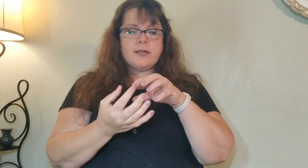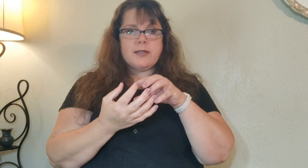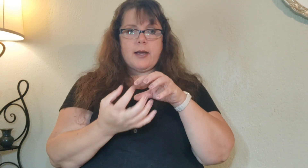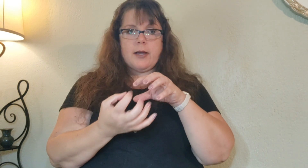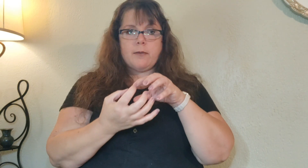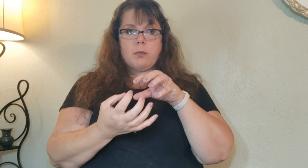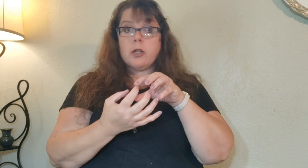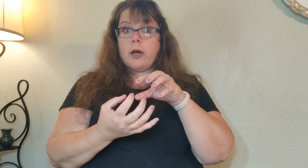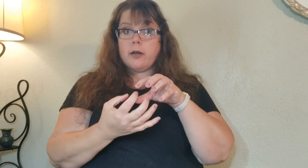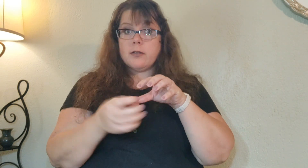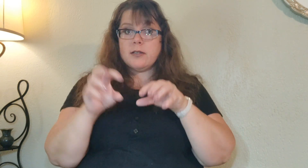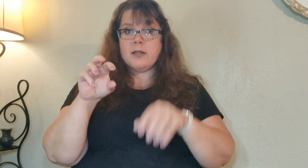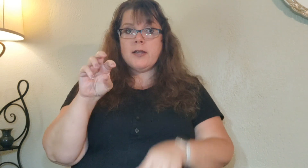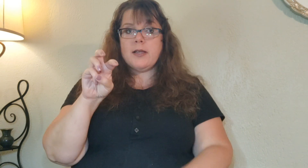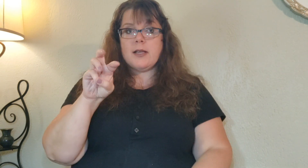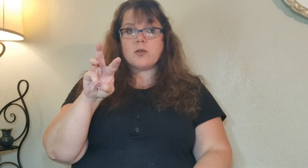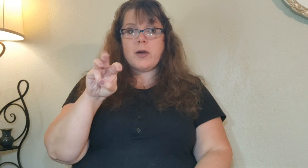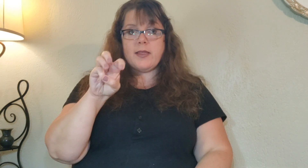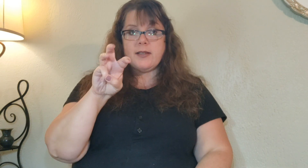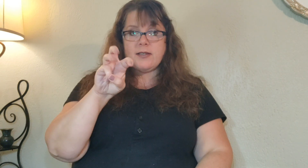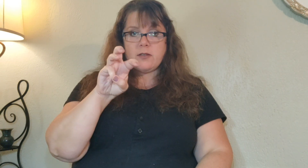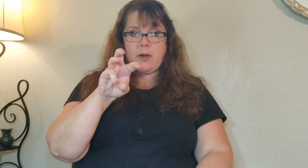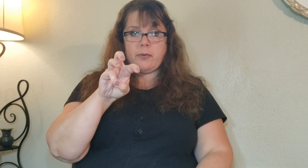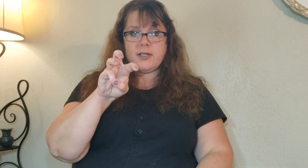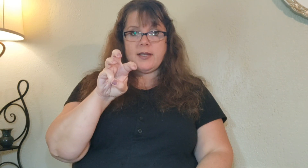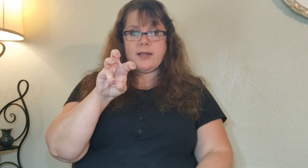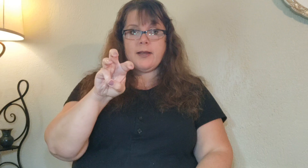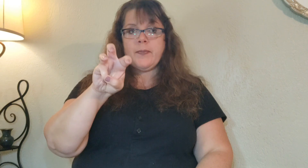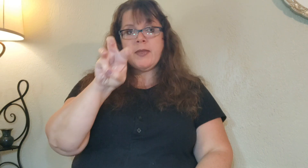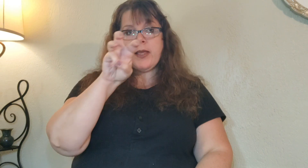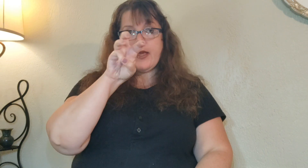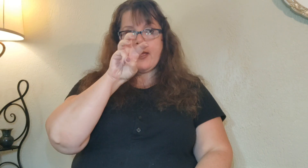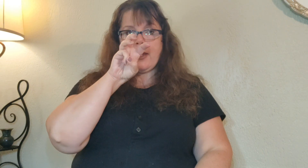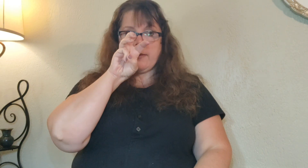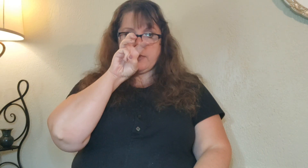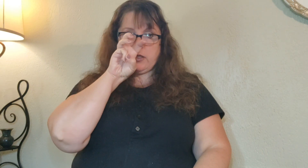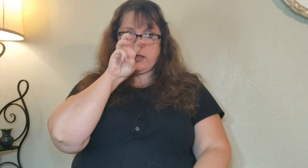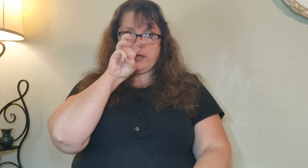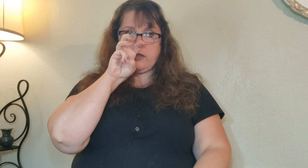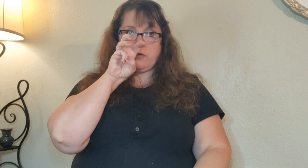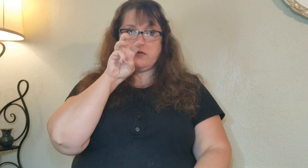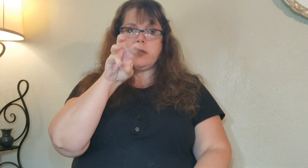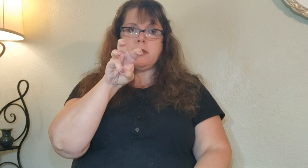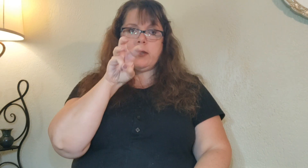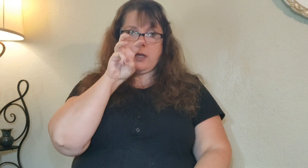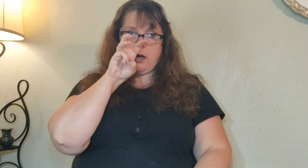hawk's claws, is what this is representing, and up to the nose, hawk.